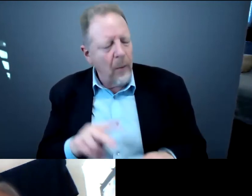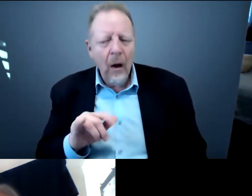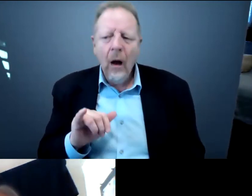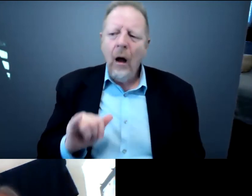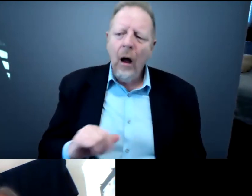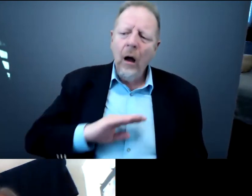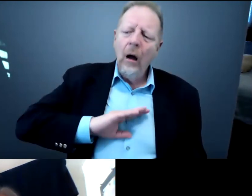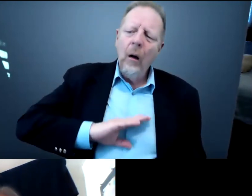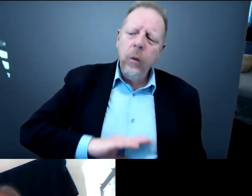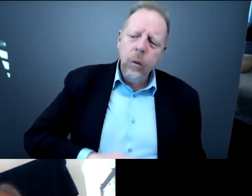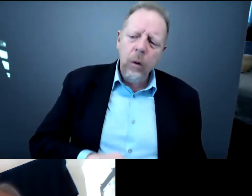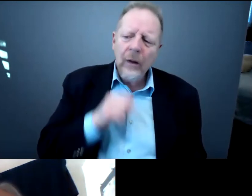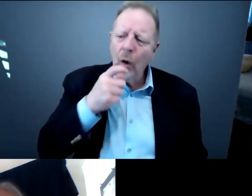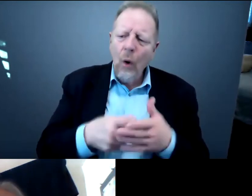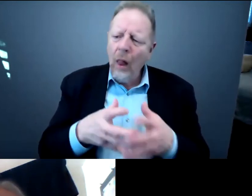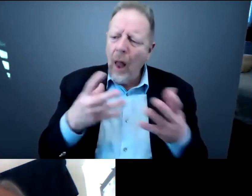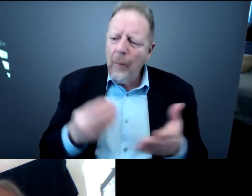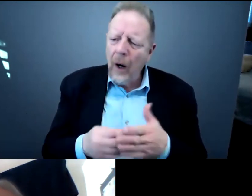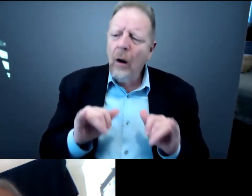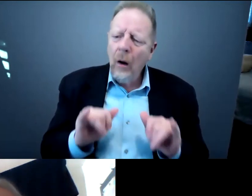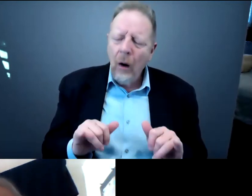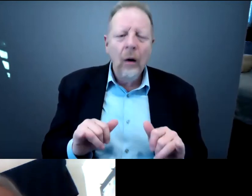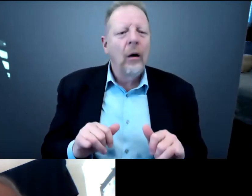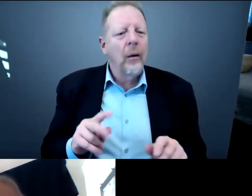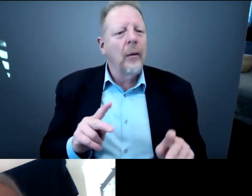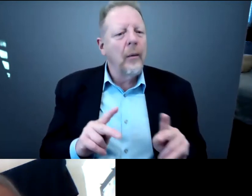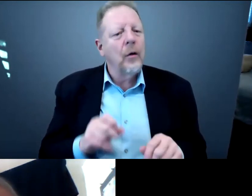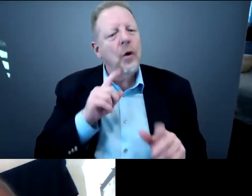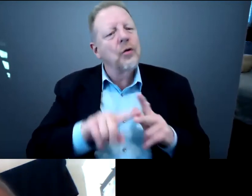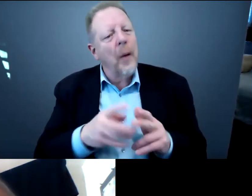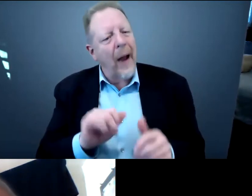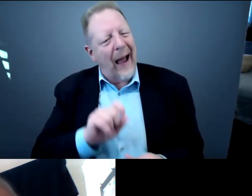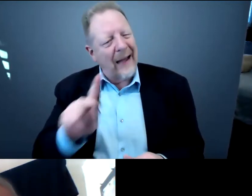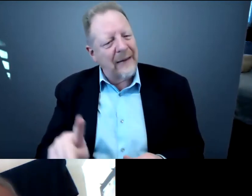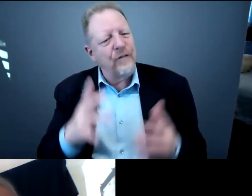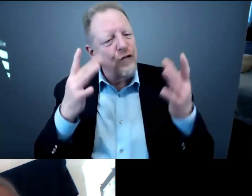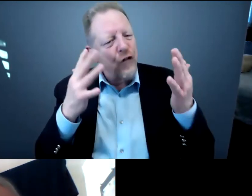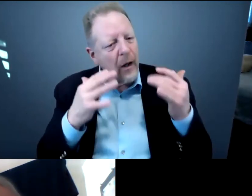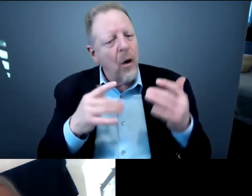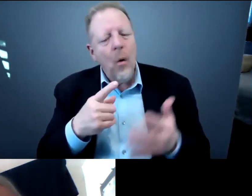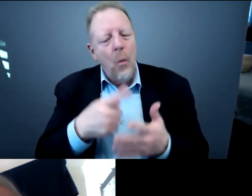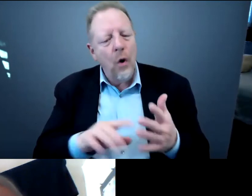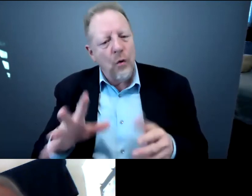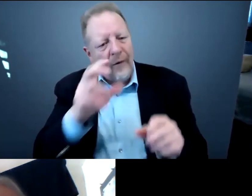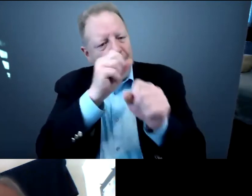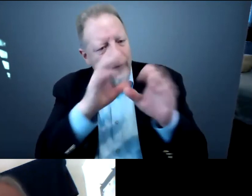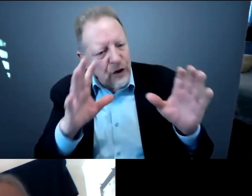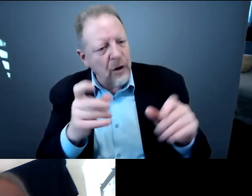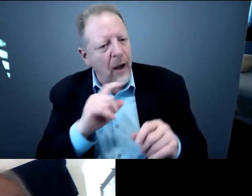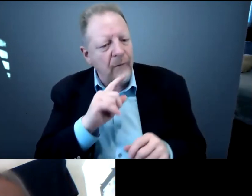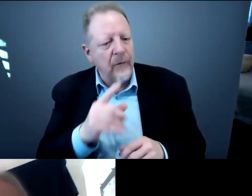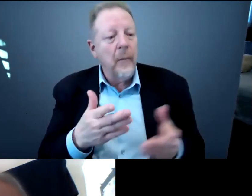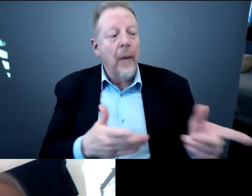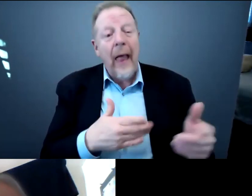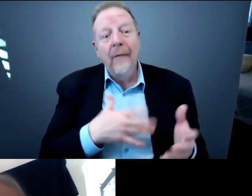So, so I think to start by asking them, you know, maybe they have a lot of turnover